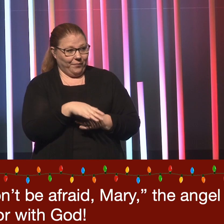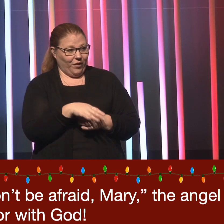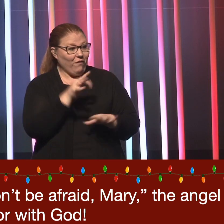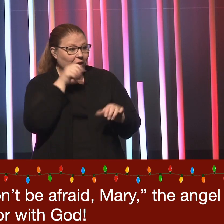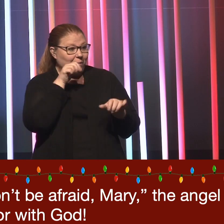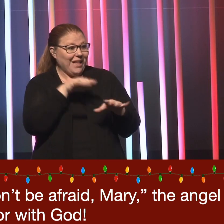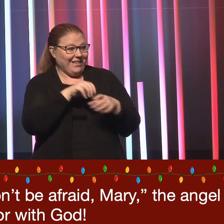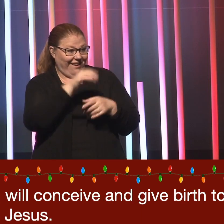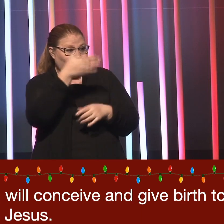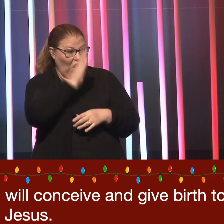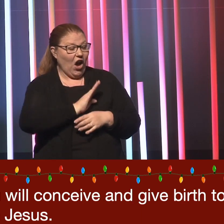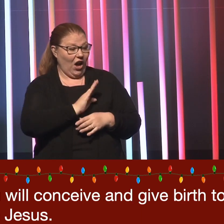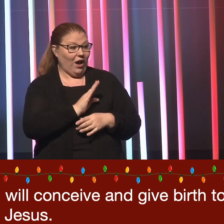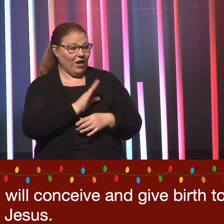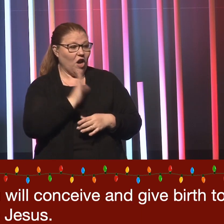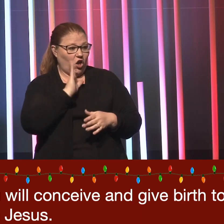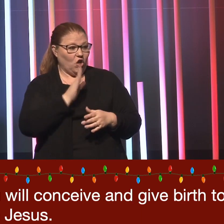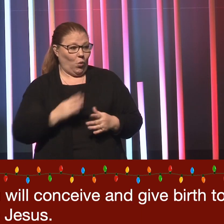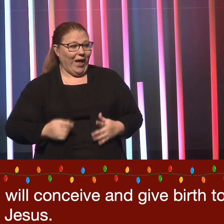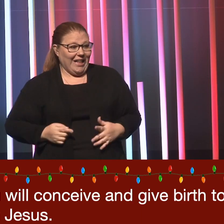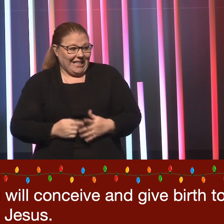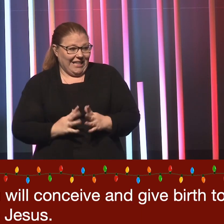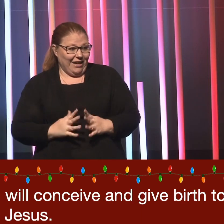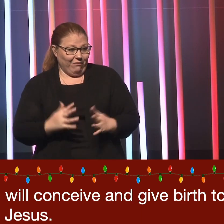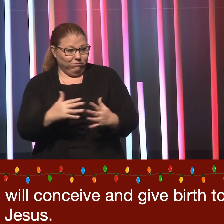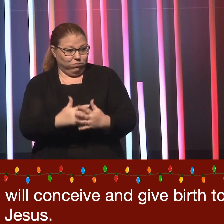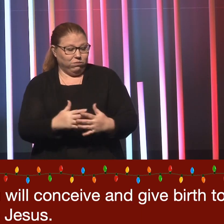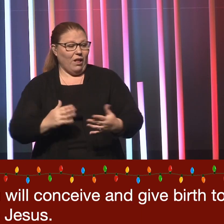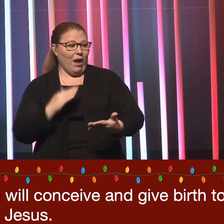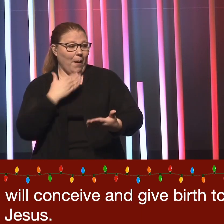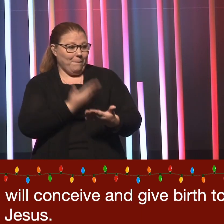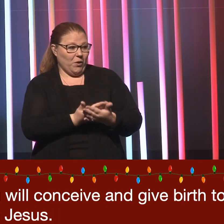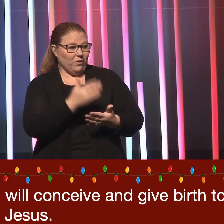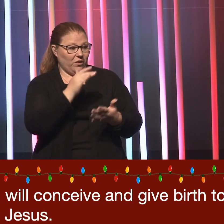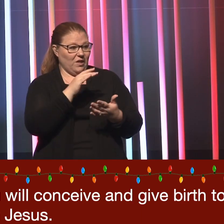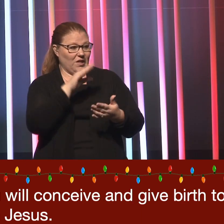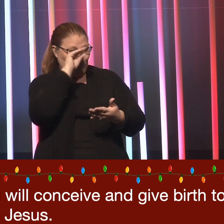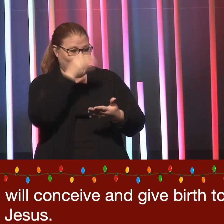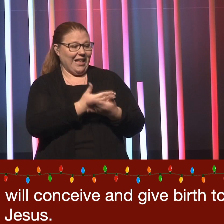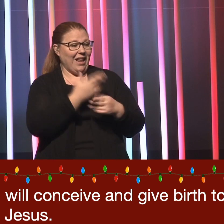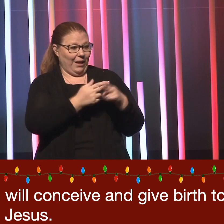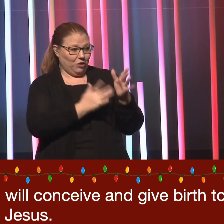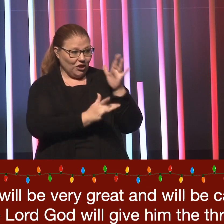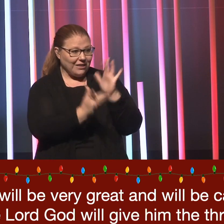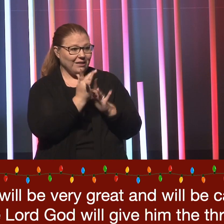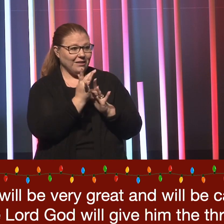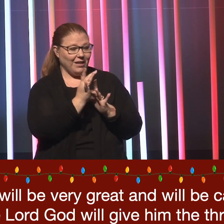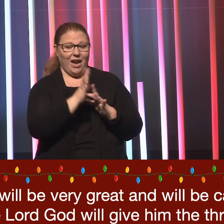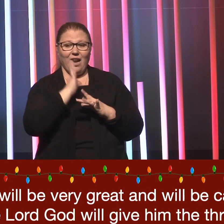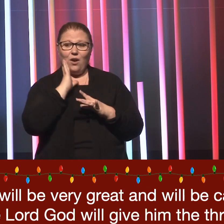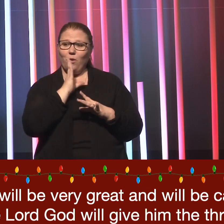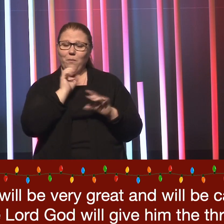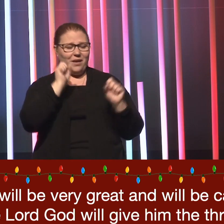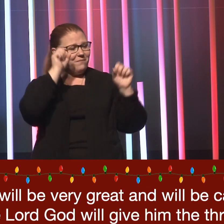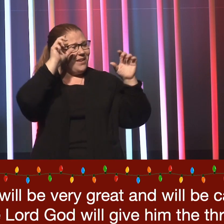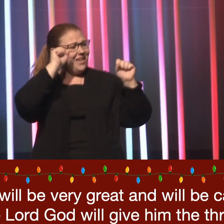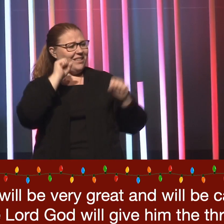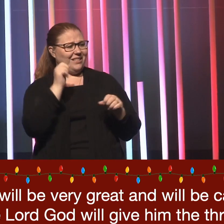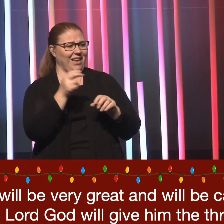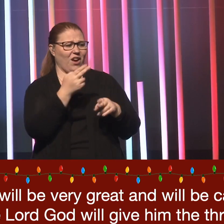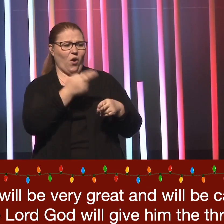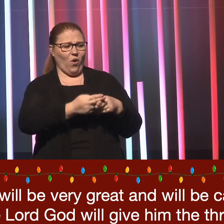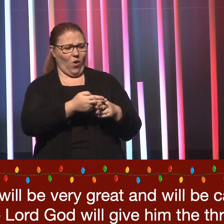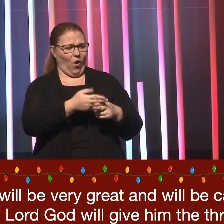with God. You will conceive and give birth to a son, and you'll name him Jesus. And he will be very great and will be called